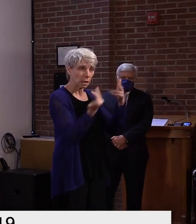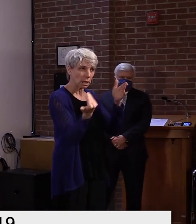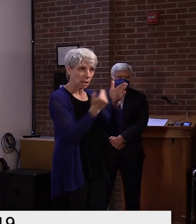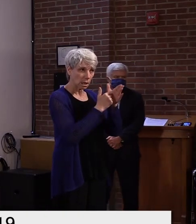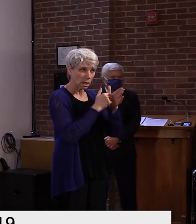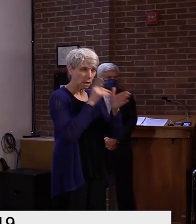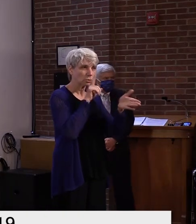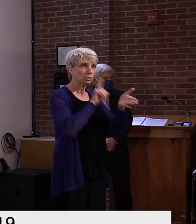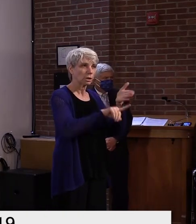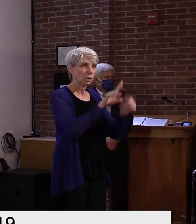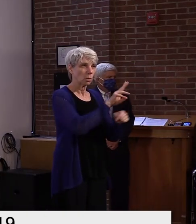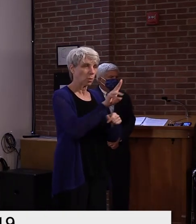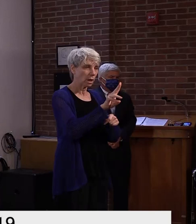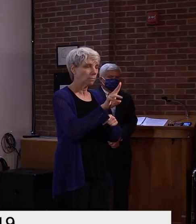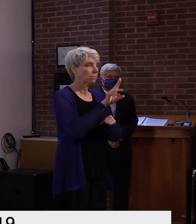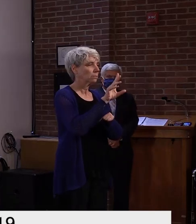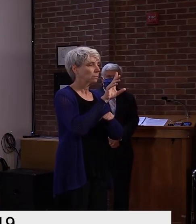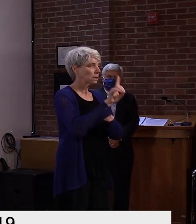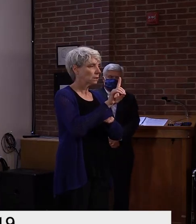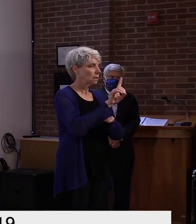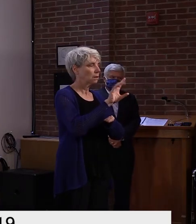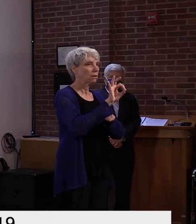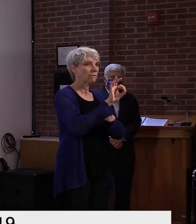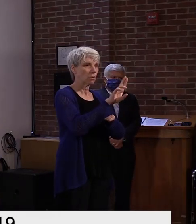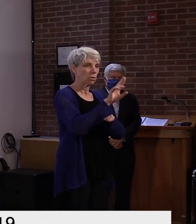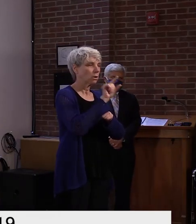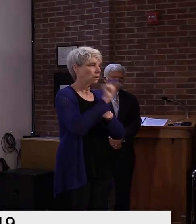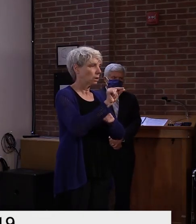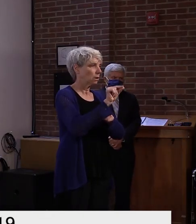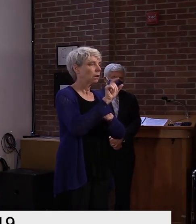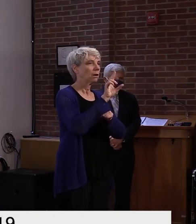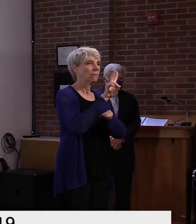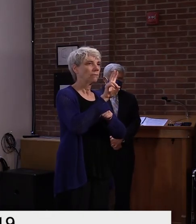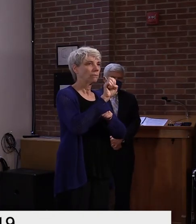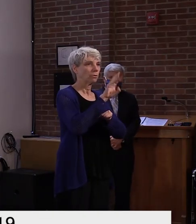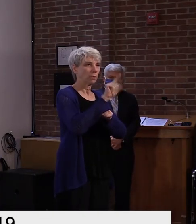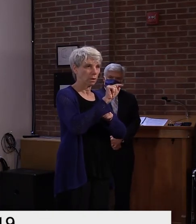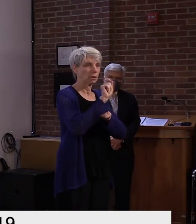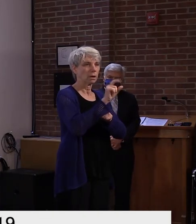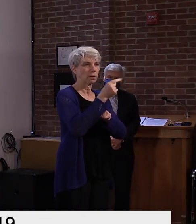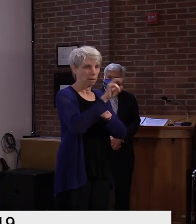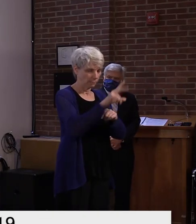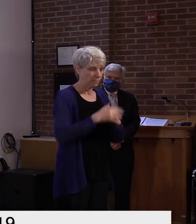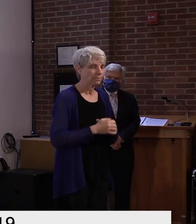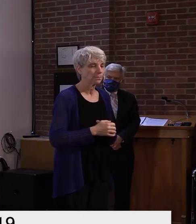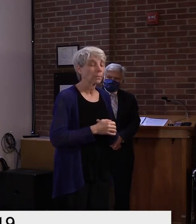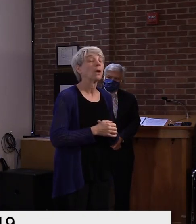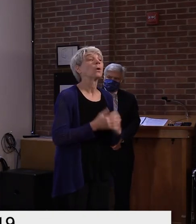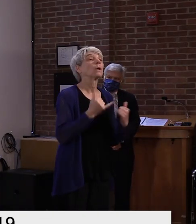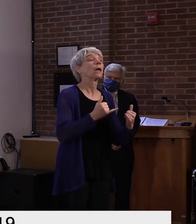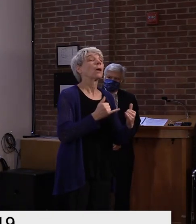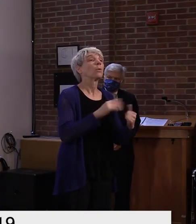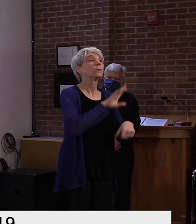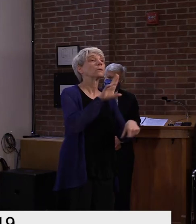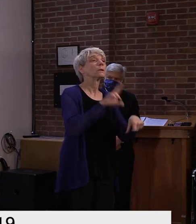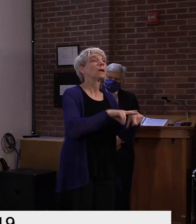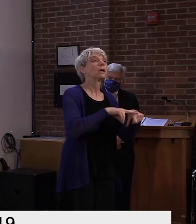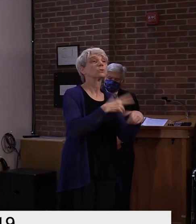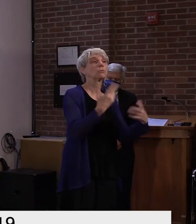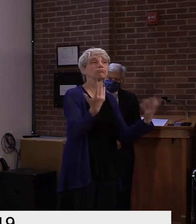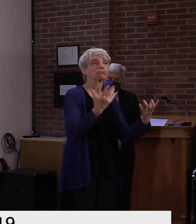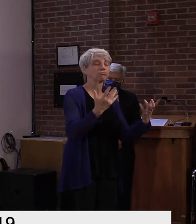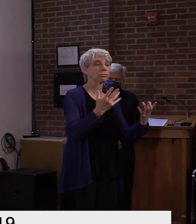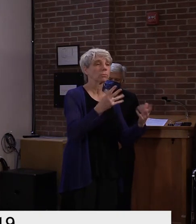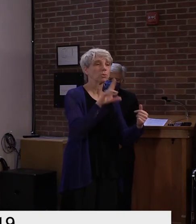dfr.vermont.gov. So starting with our national data and the trends that we're seeing, there is some good news on the national front.